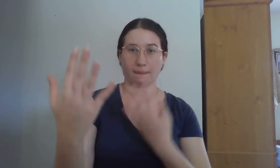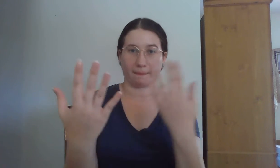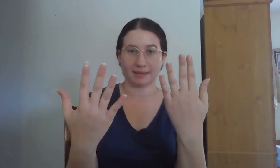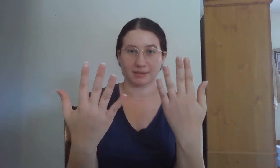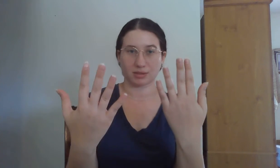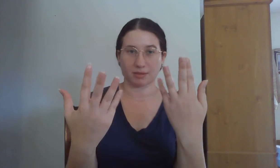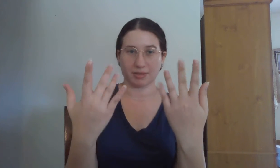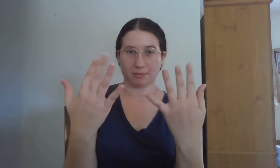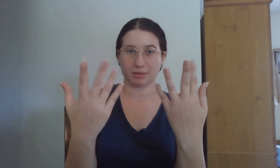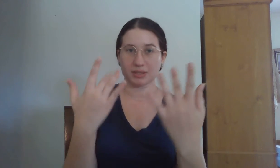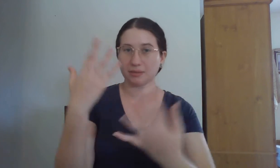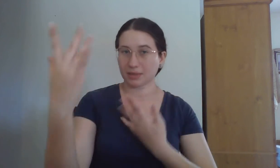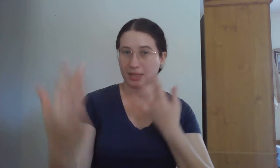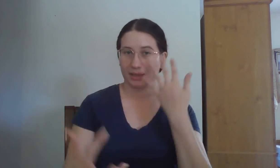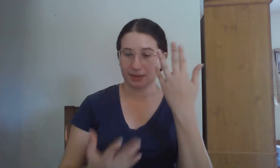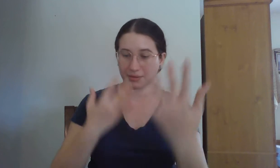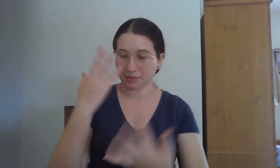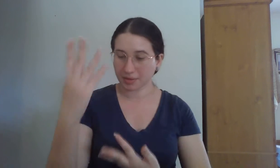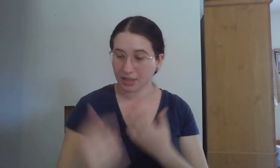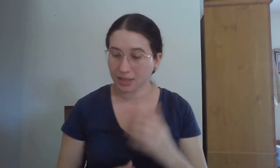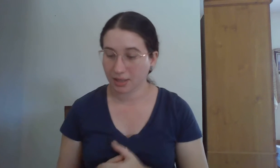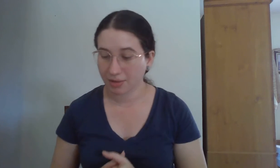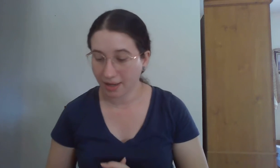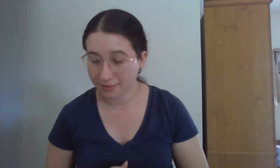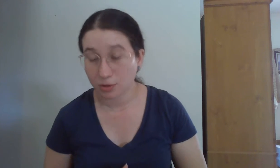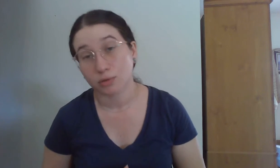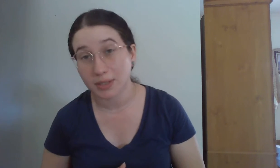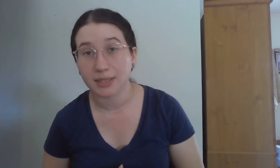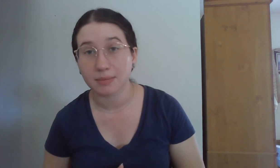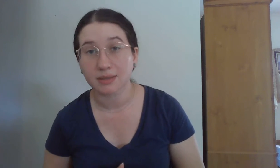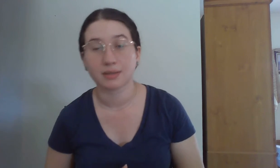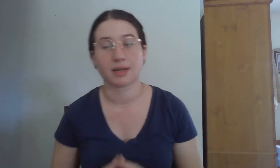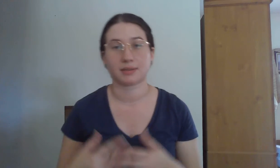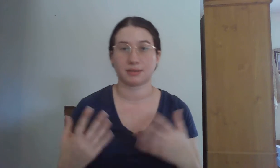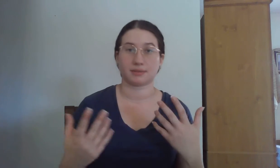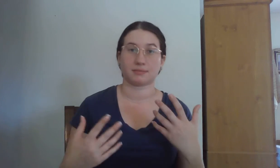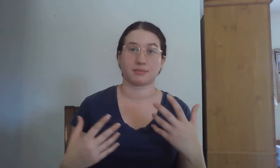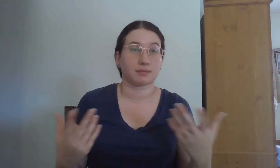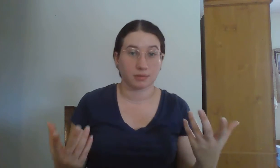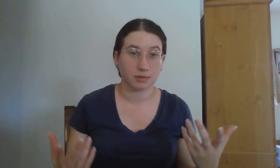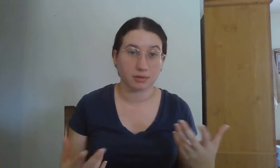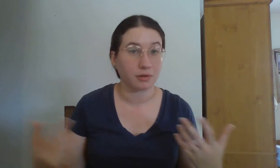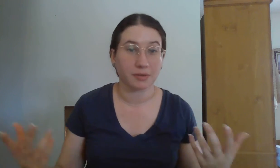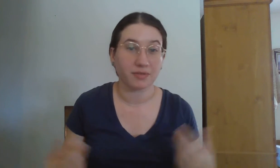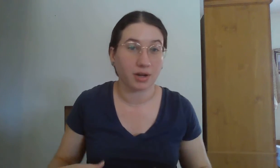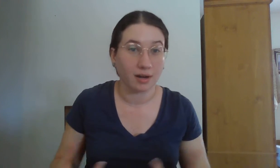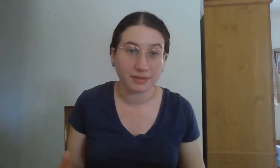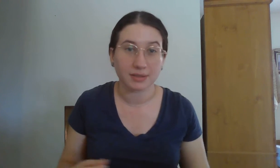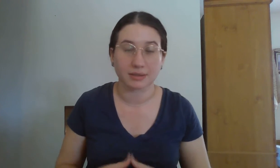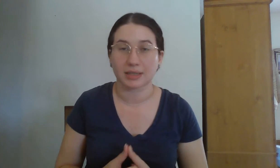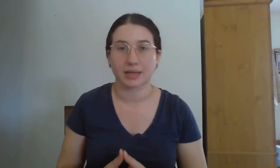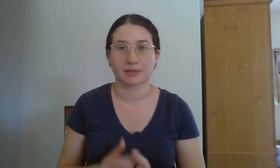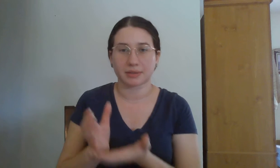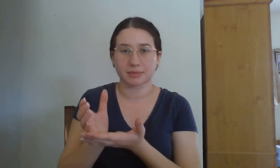All right, start with wiggle wiggle. There you go. Here we have cream, as in cream for coffee or any kind of cream.